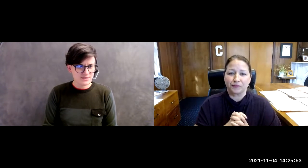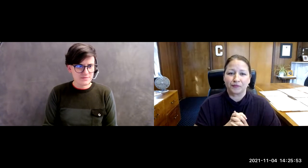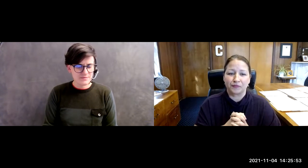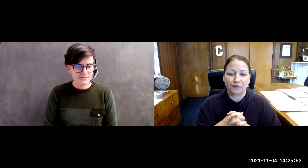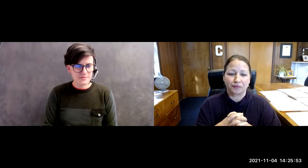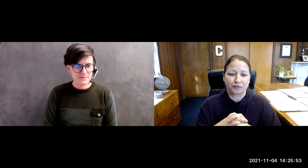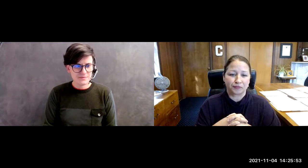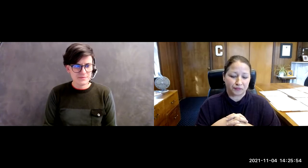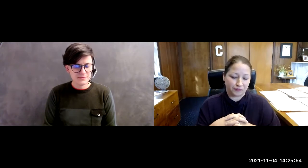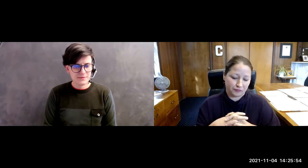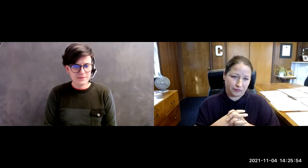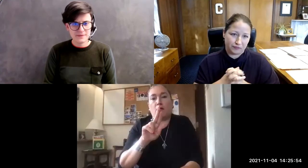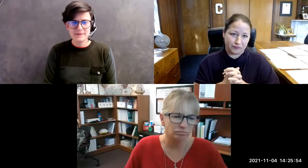ideas?